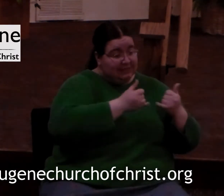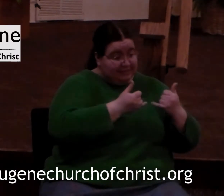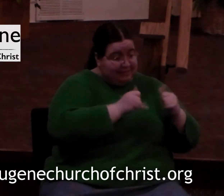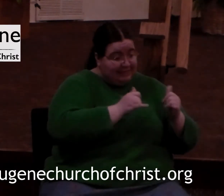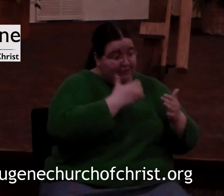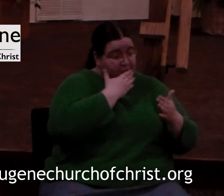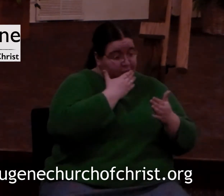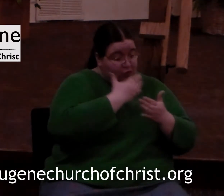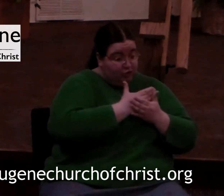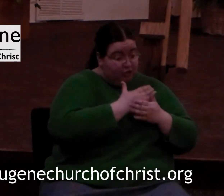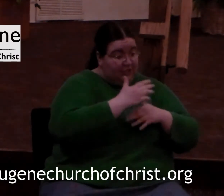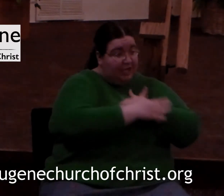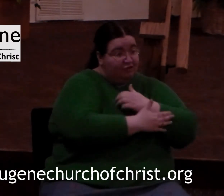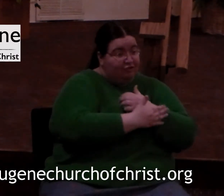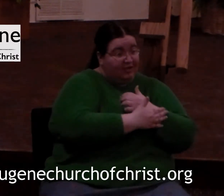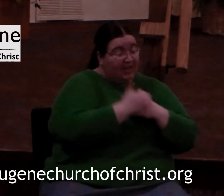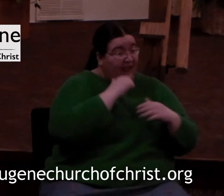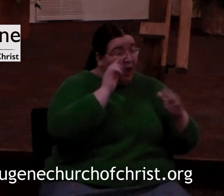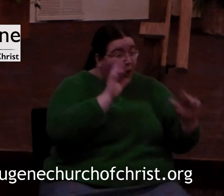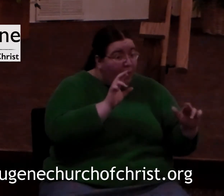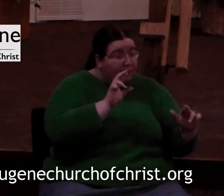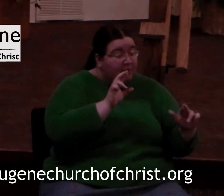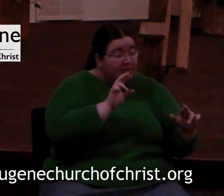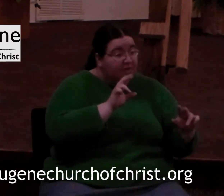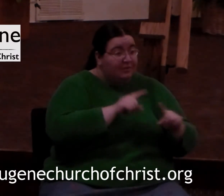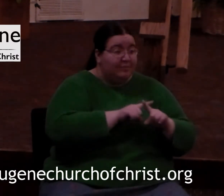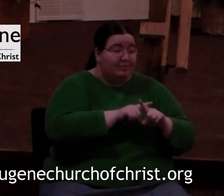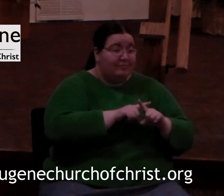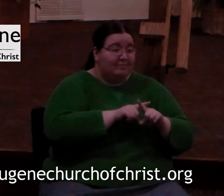be. At the same time, what are we guaranteed about tomorrow?